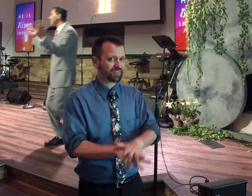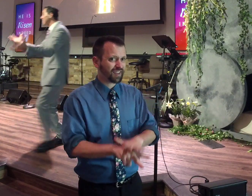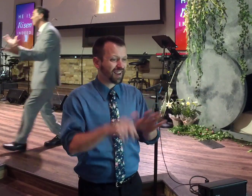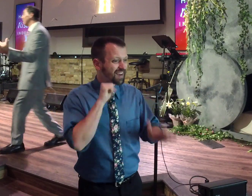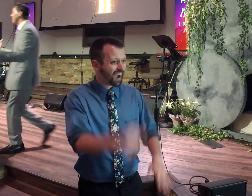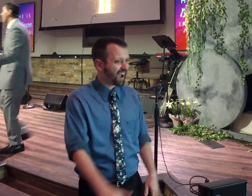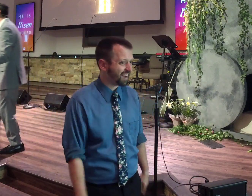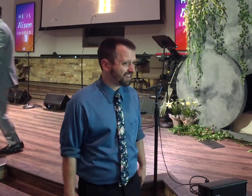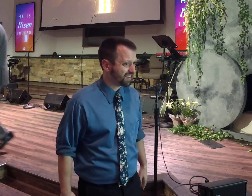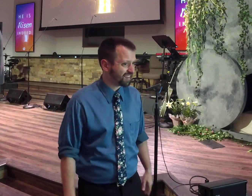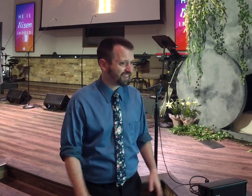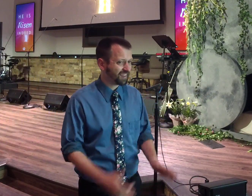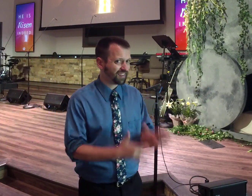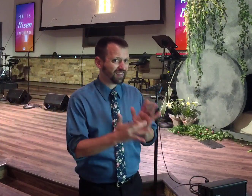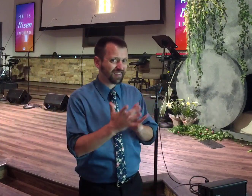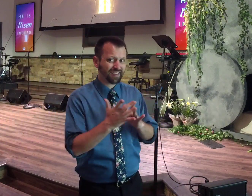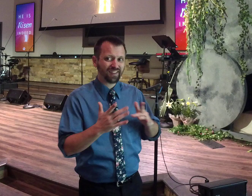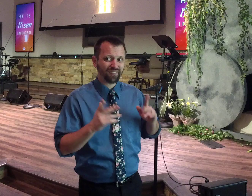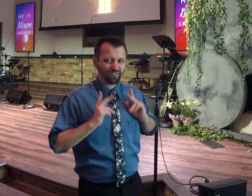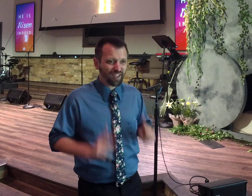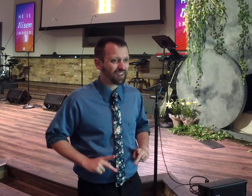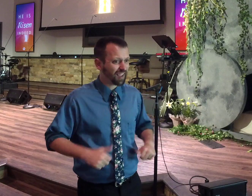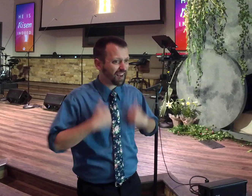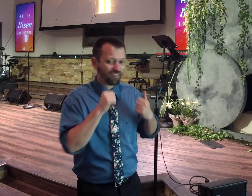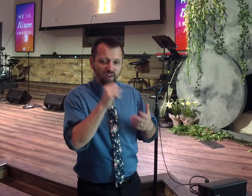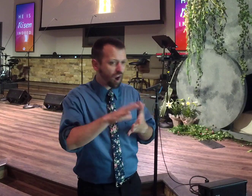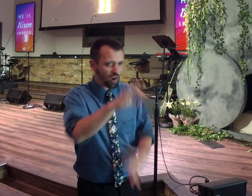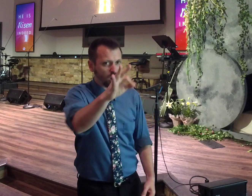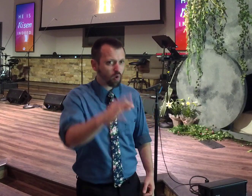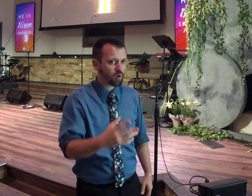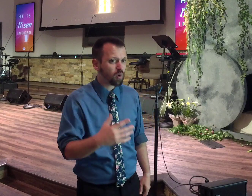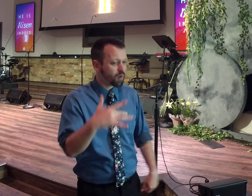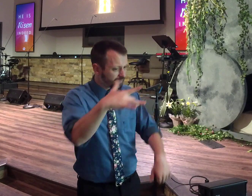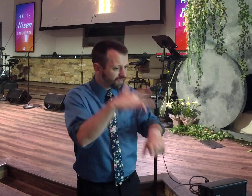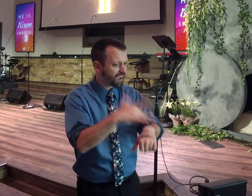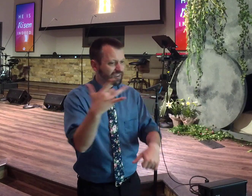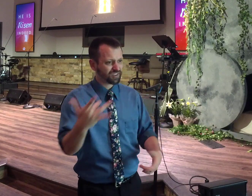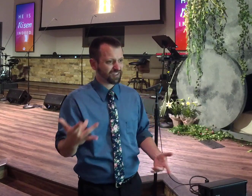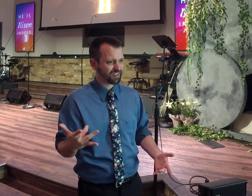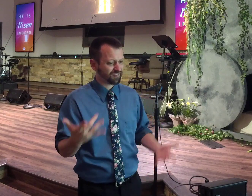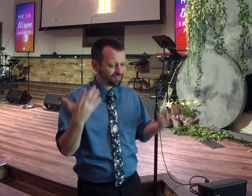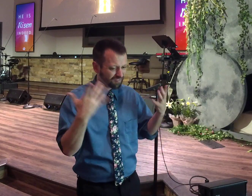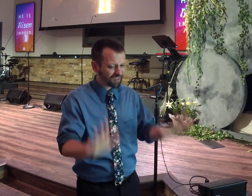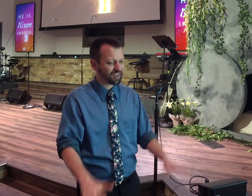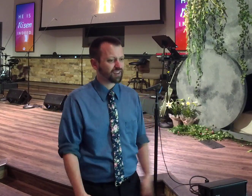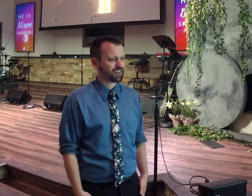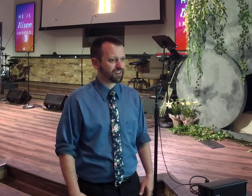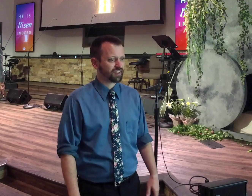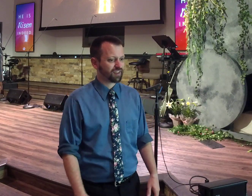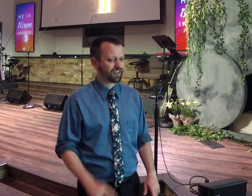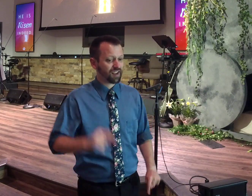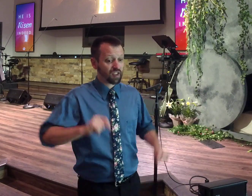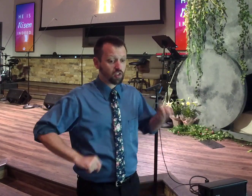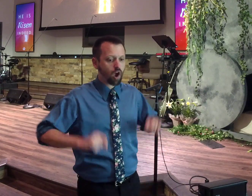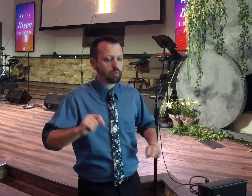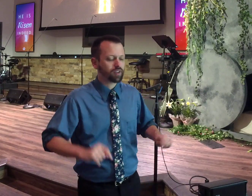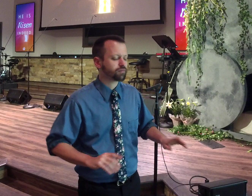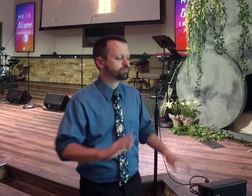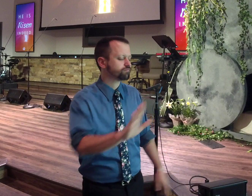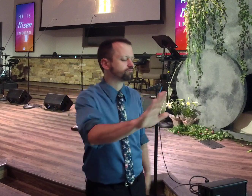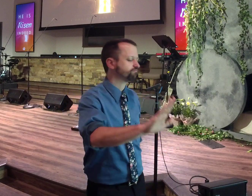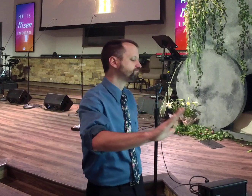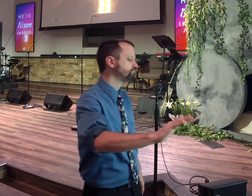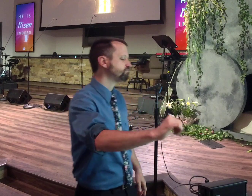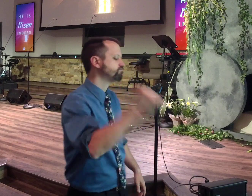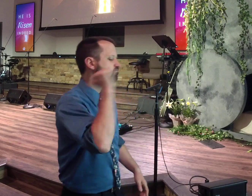he's physically alive. He's not a ghost. We've touched him. We've handled him. And Peter, or excuse me, Thomas said this, I